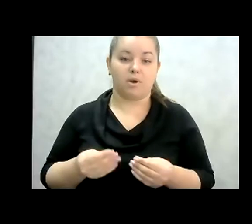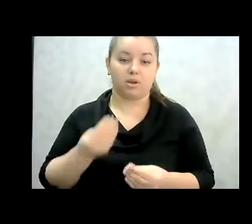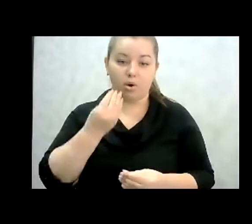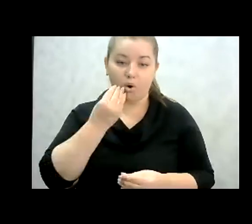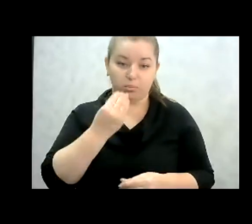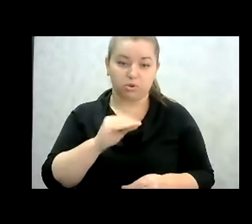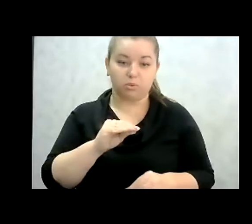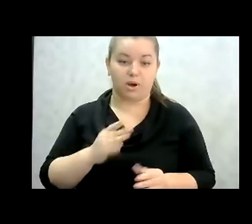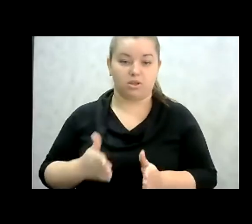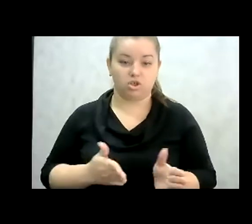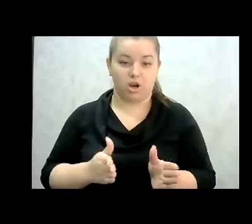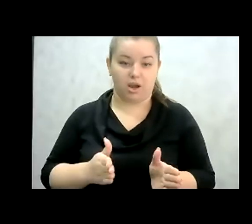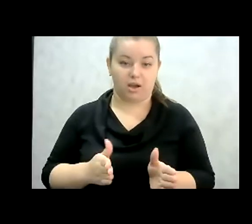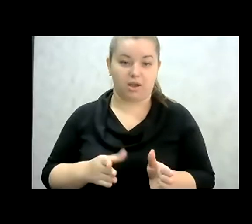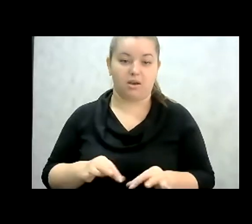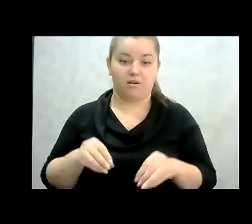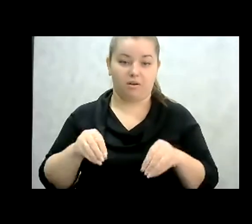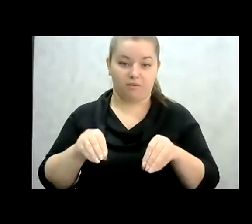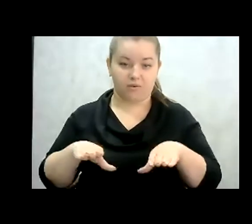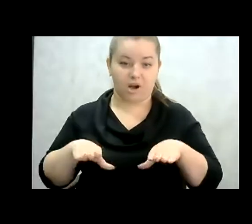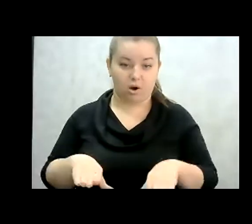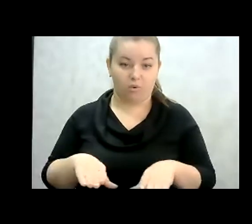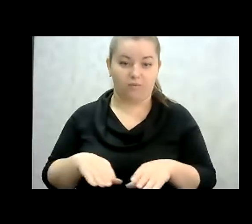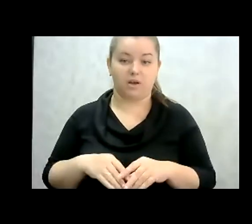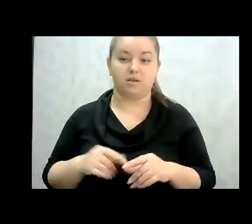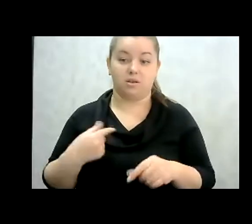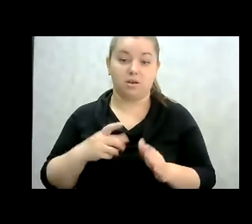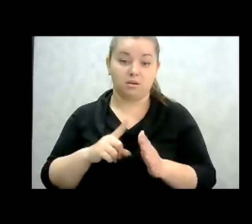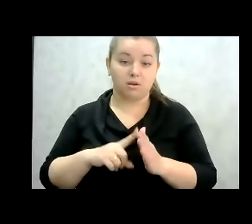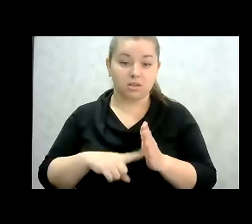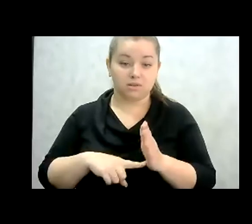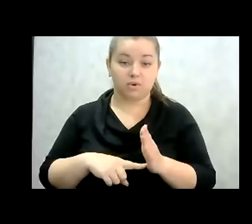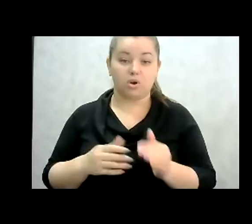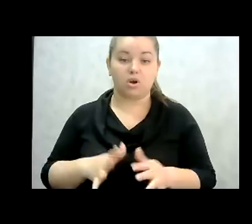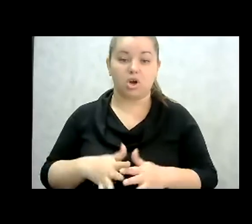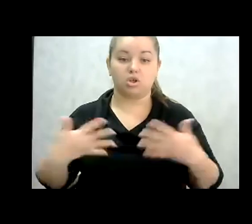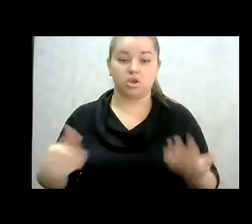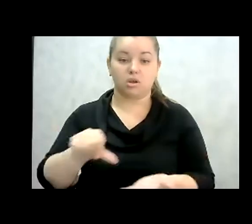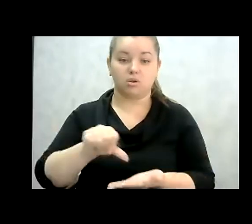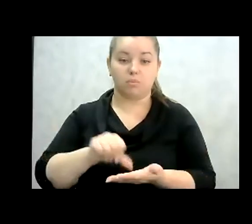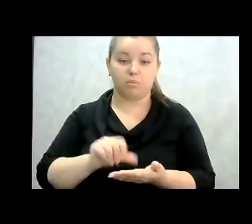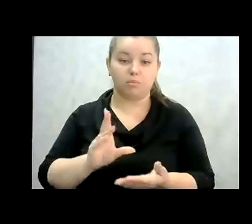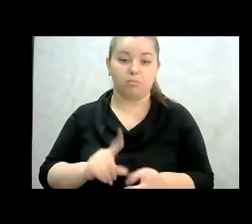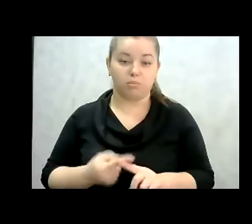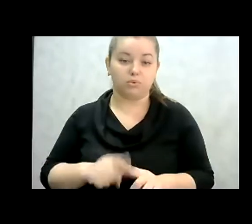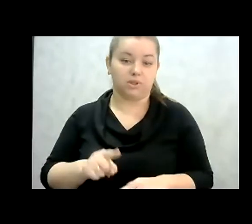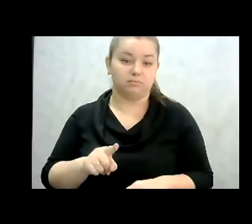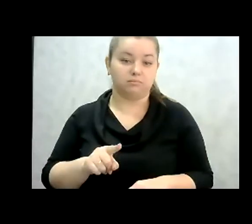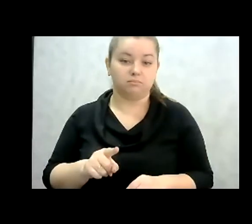acute problems to resolve them in the best possible way. So I'm certain that this